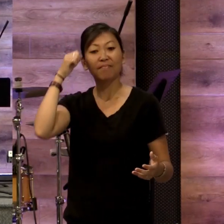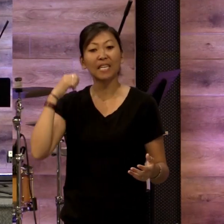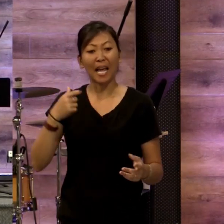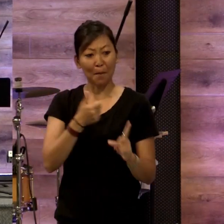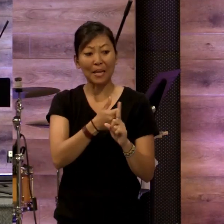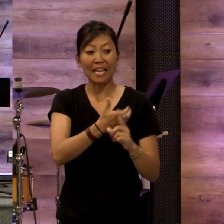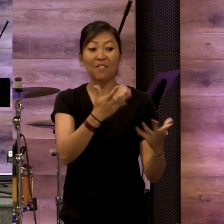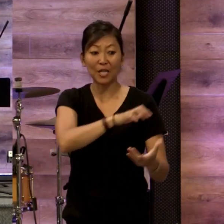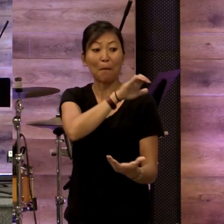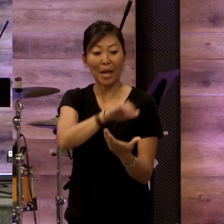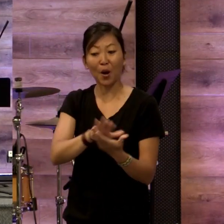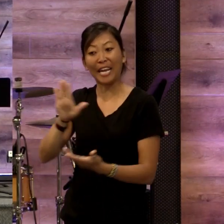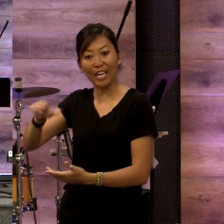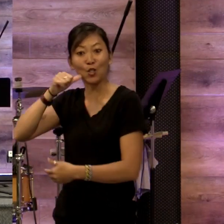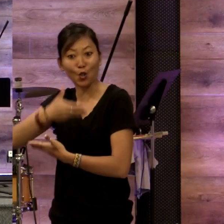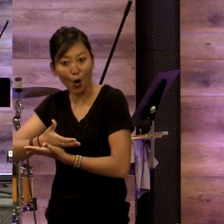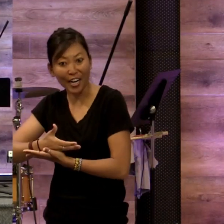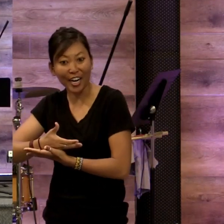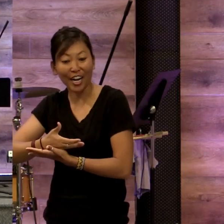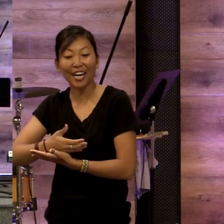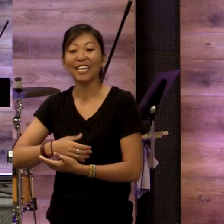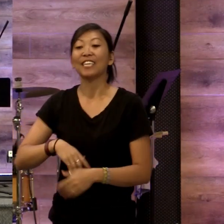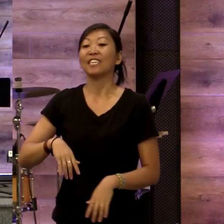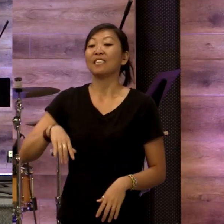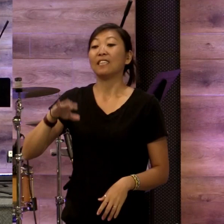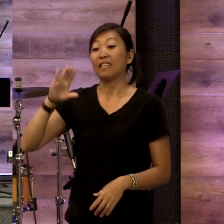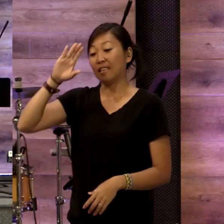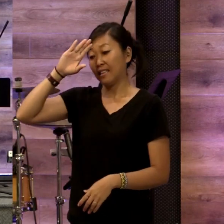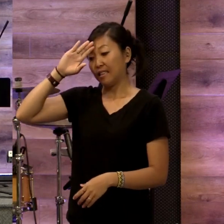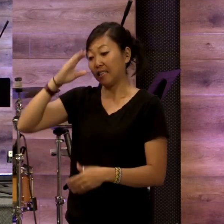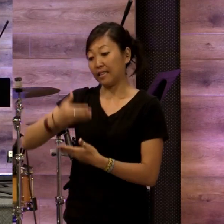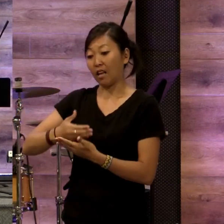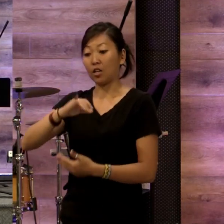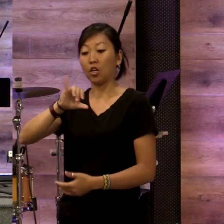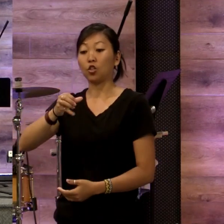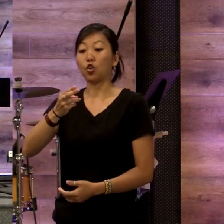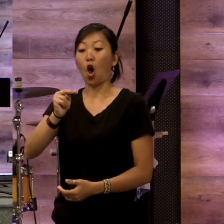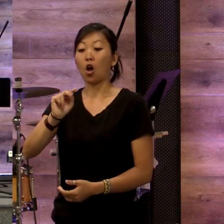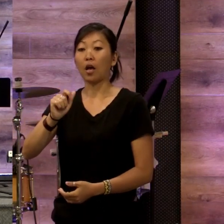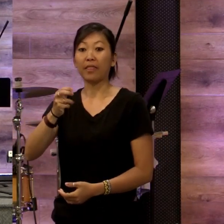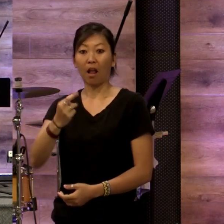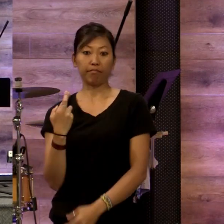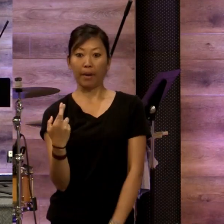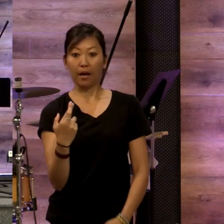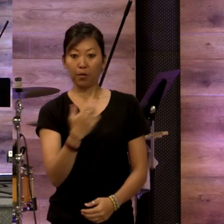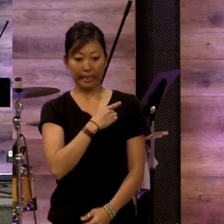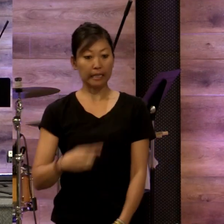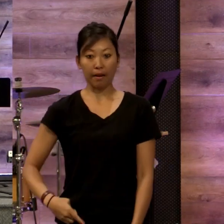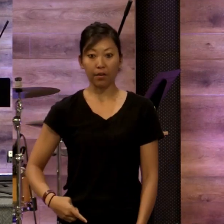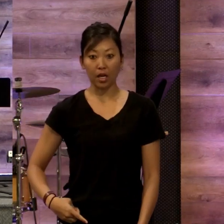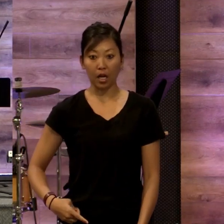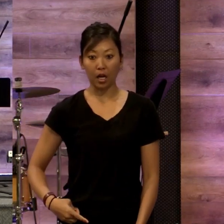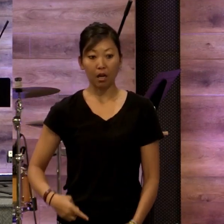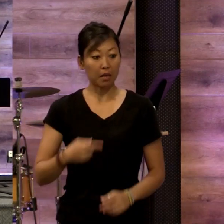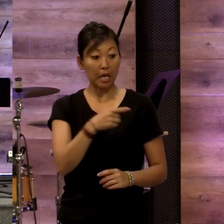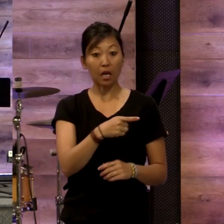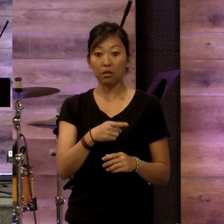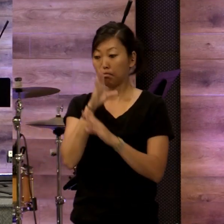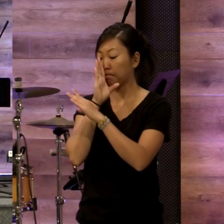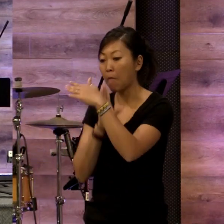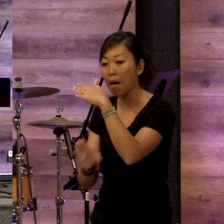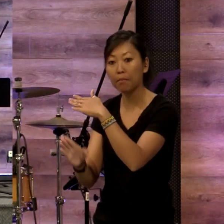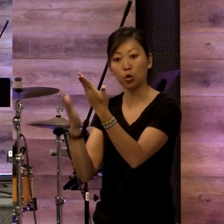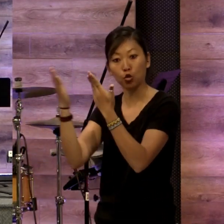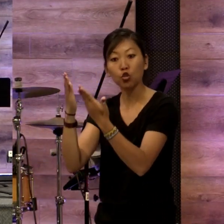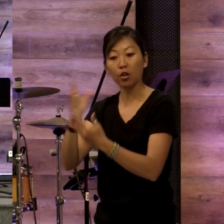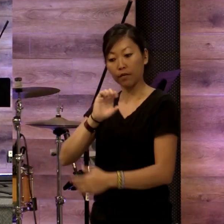son-in-law, and his son Jonathan is his best friend, and he's made no attempt to seize the throne but been a loyal